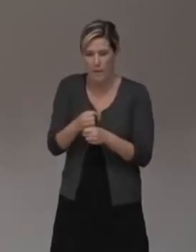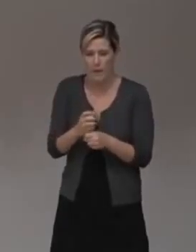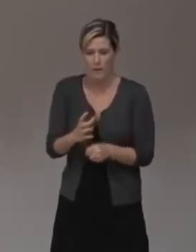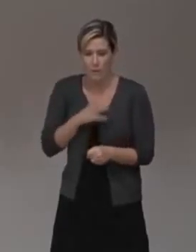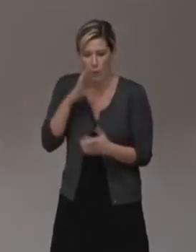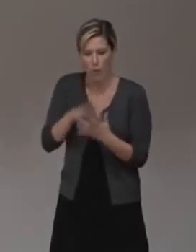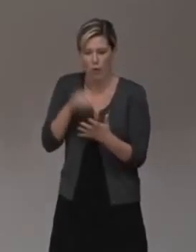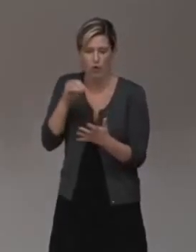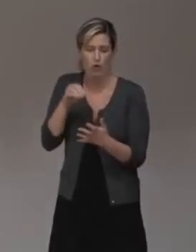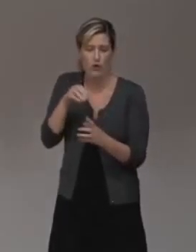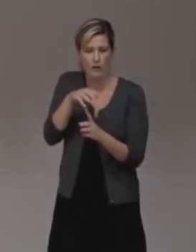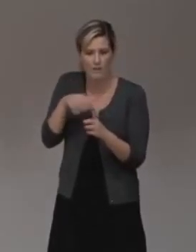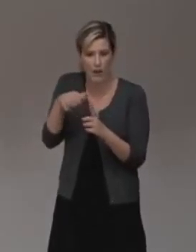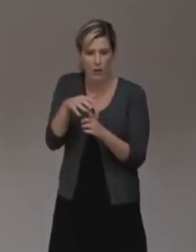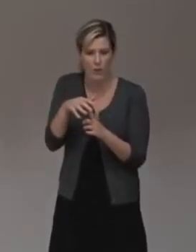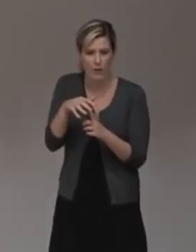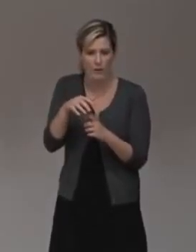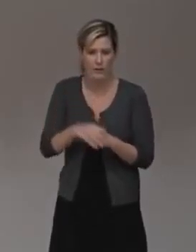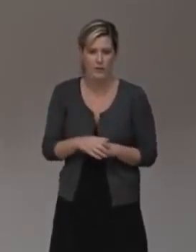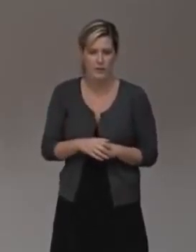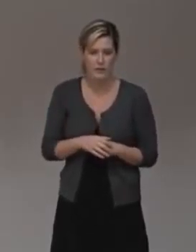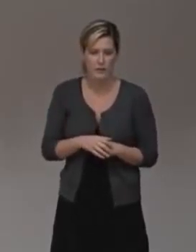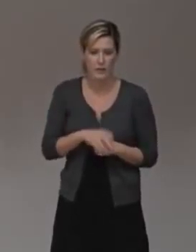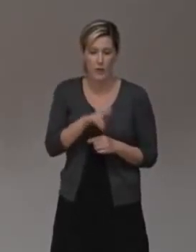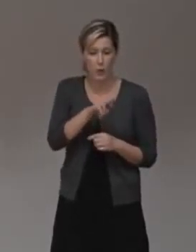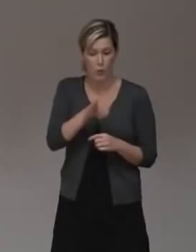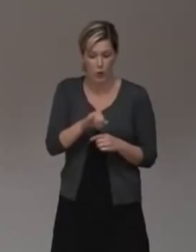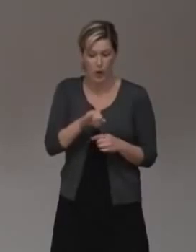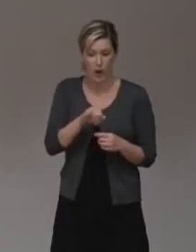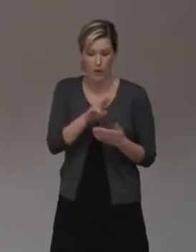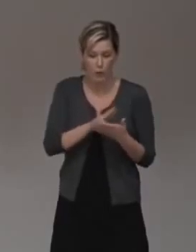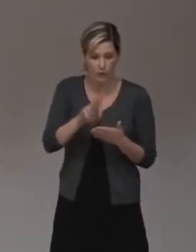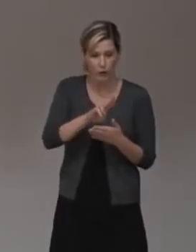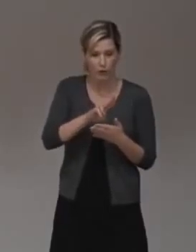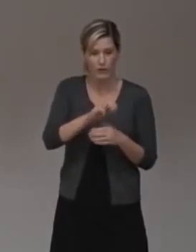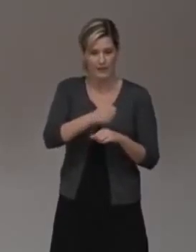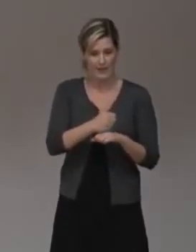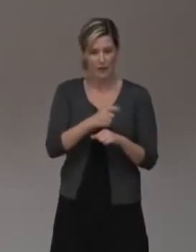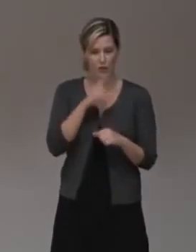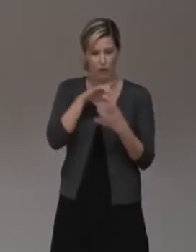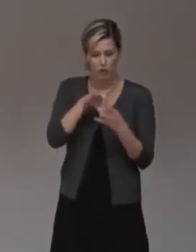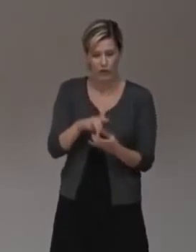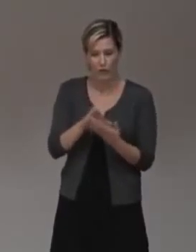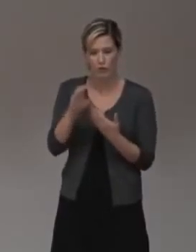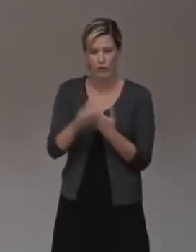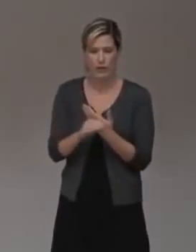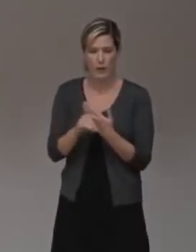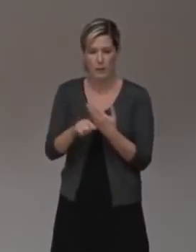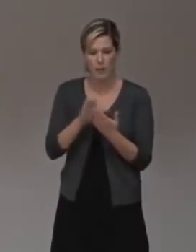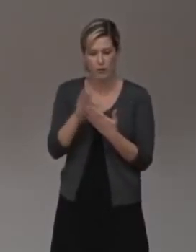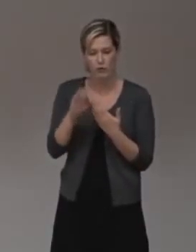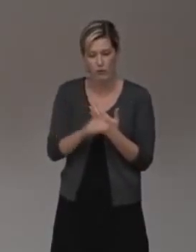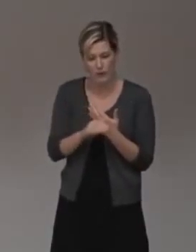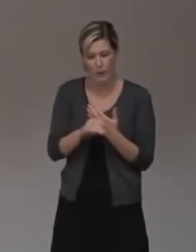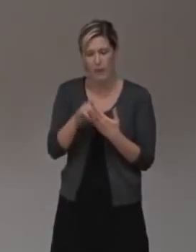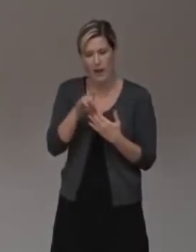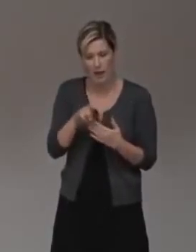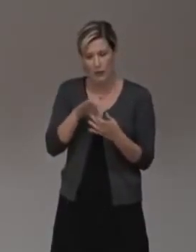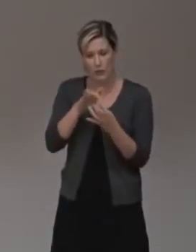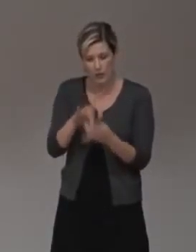the university world, the currency relates to the curriculum. And our curriculum, in my view, must reflect